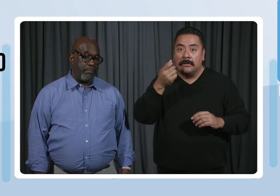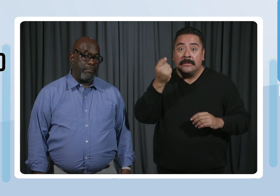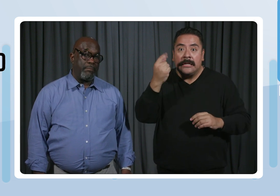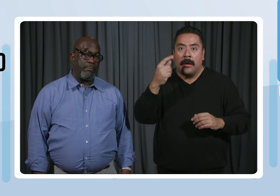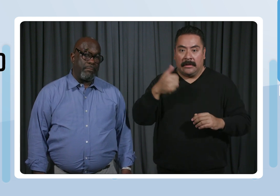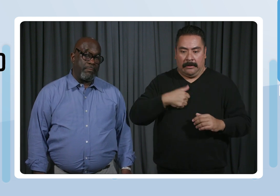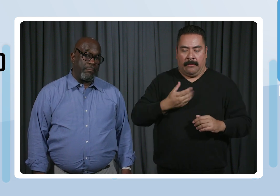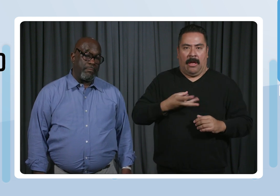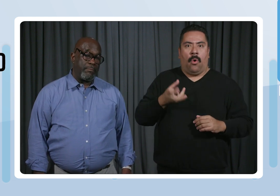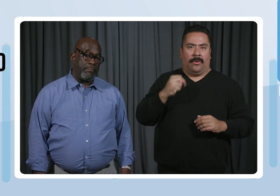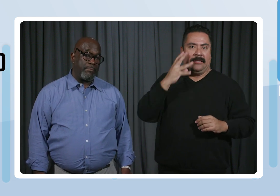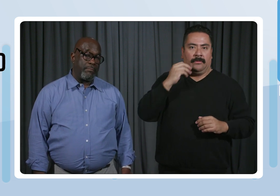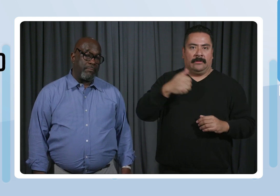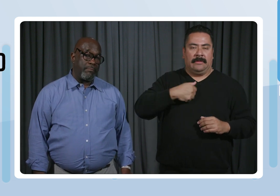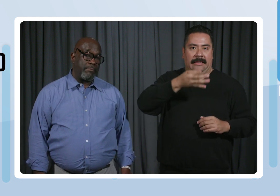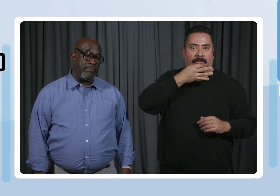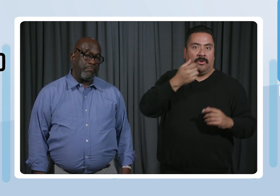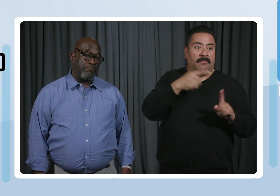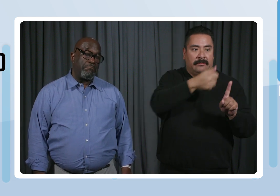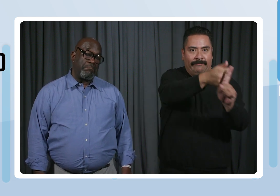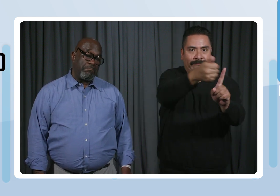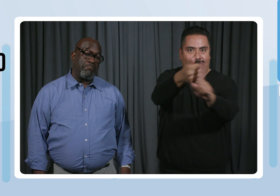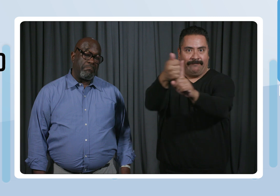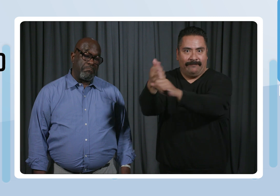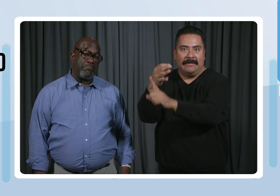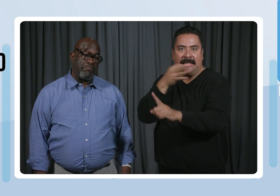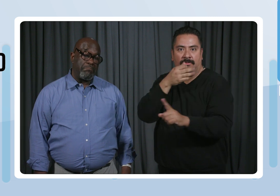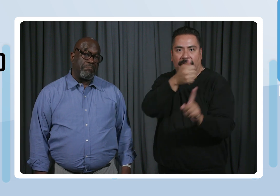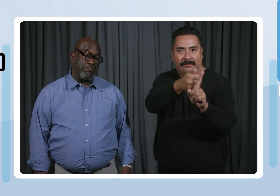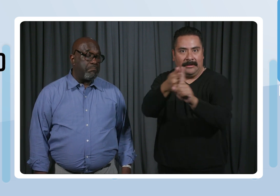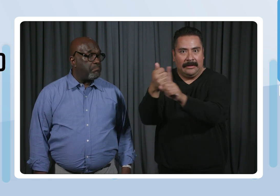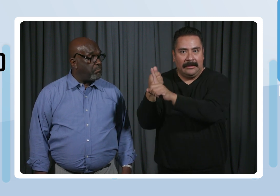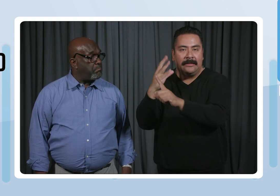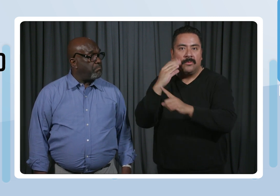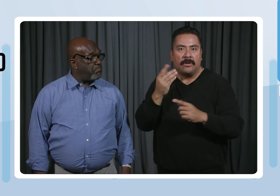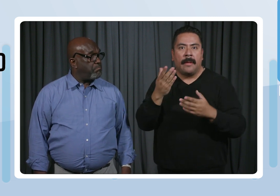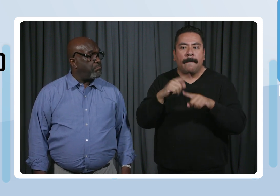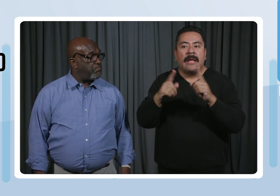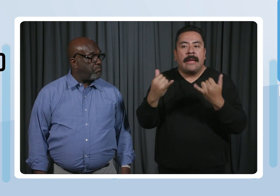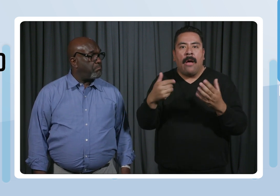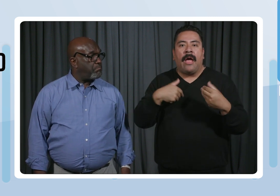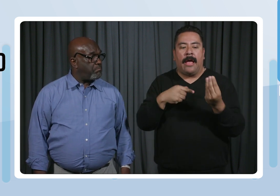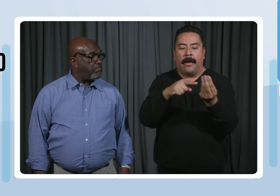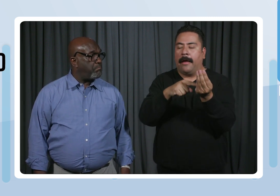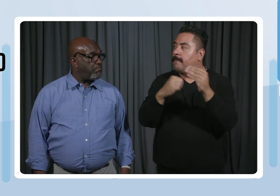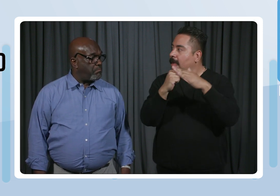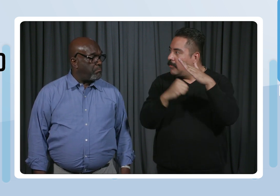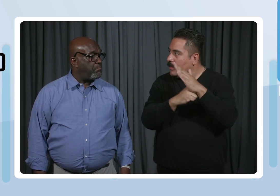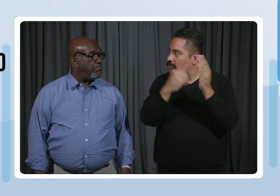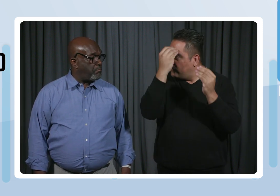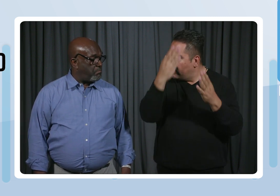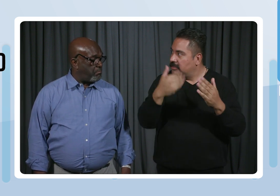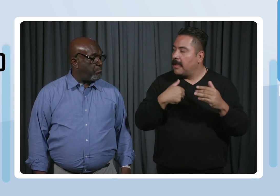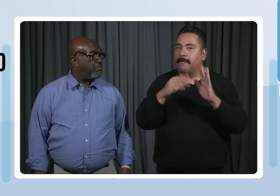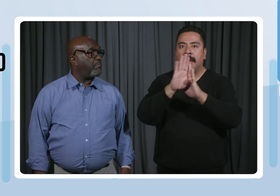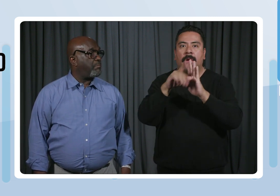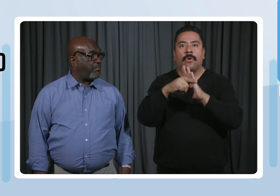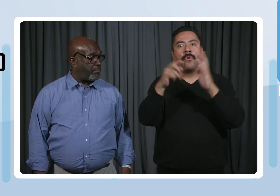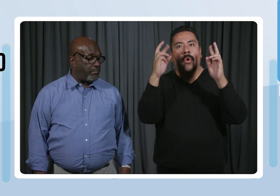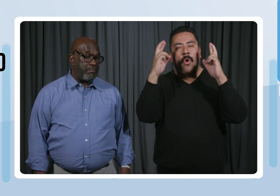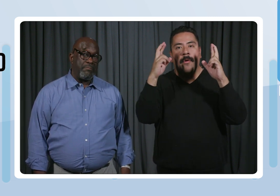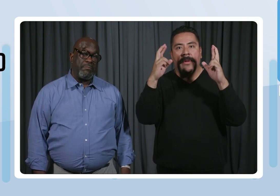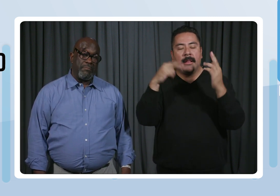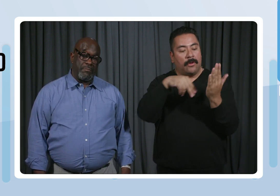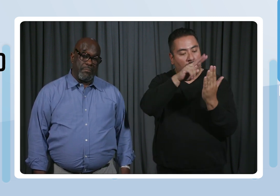experience, but they can at least have some of that background, that foundational information that will hopefully lead